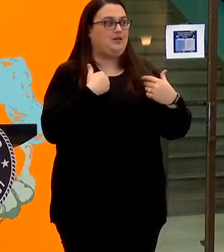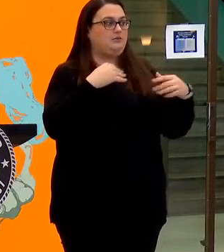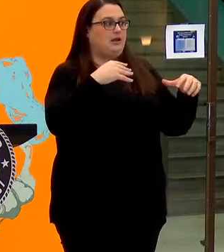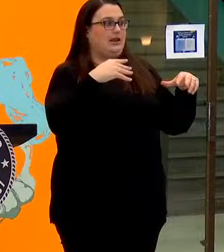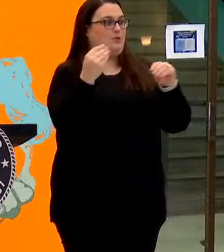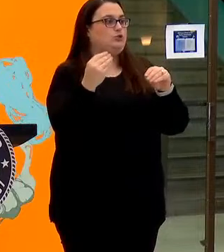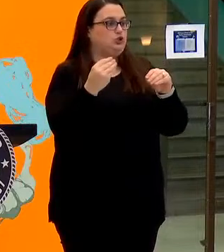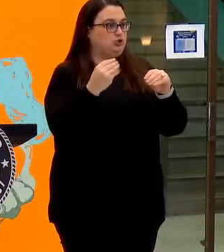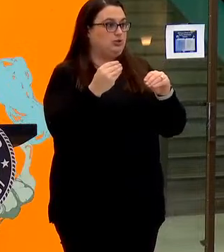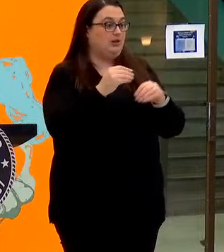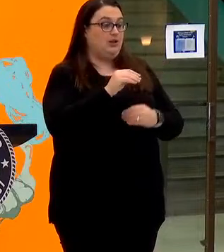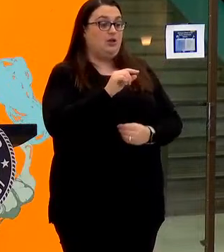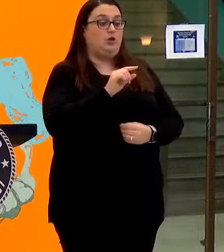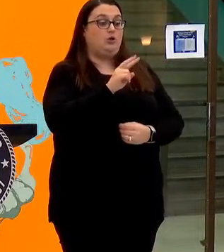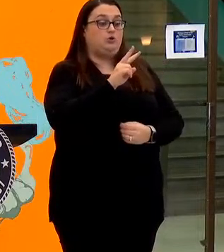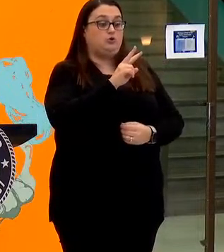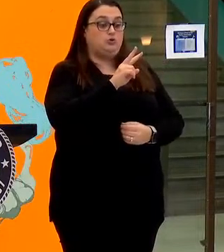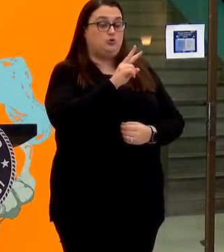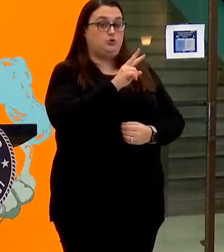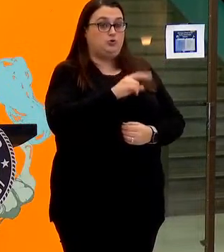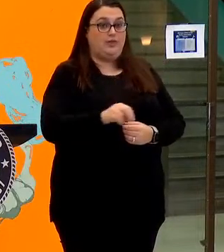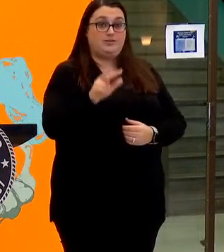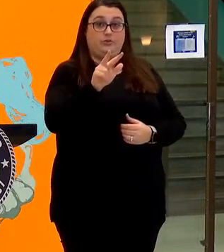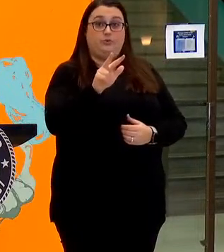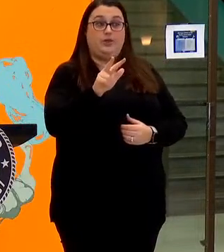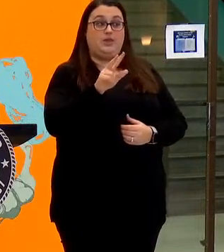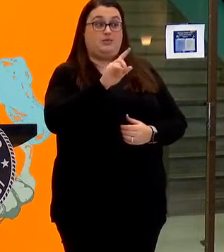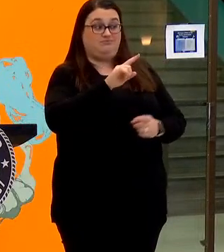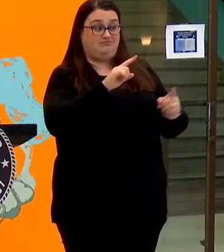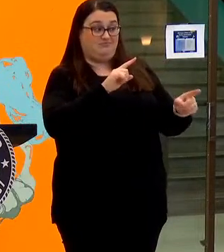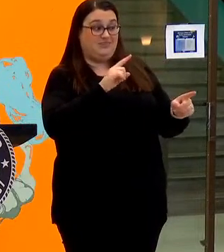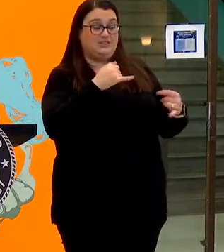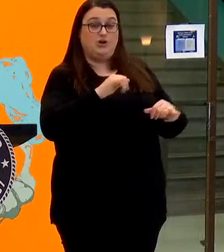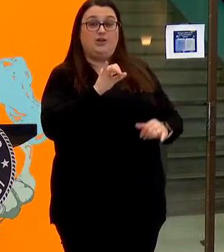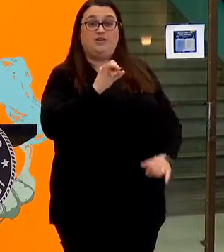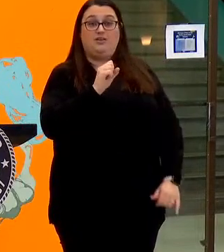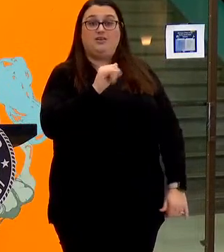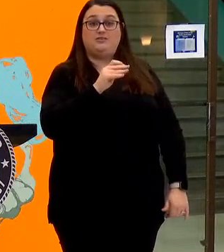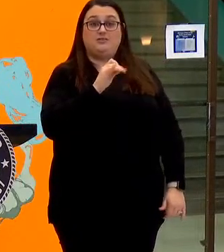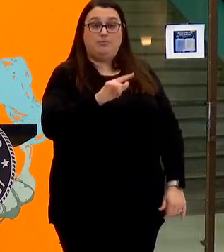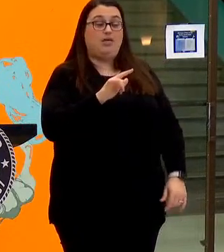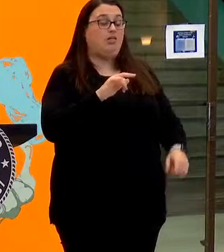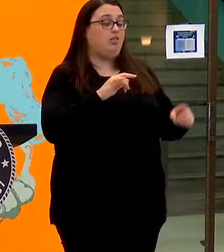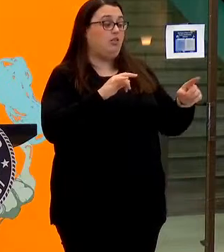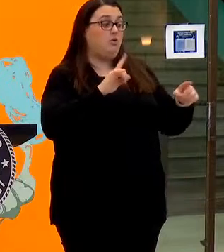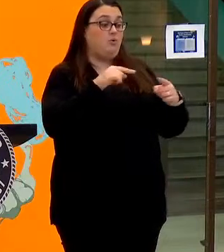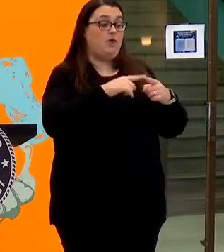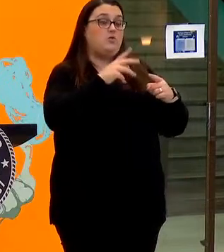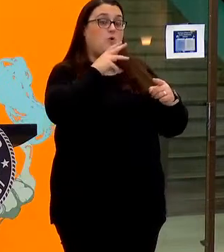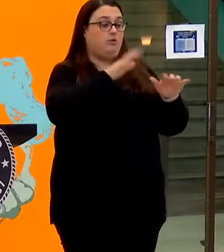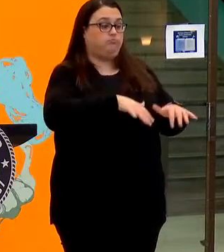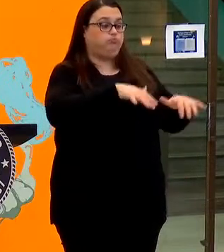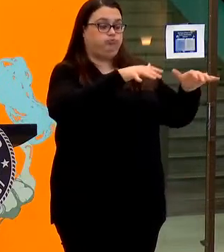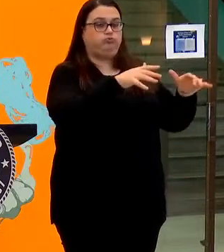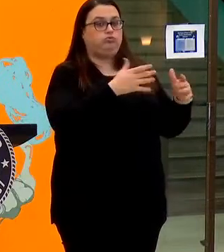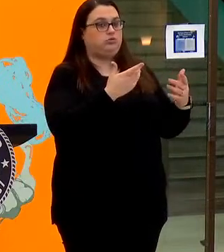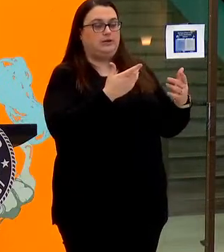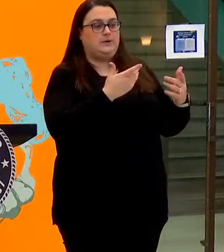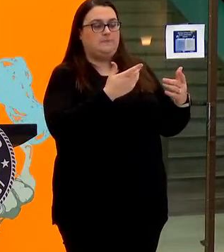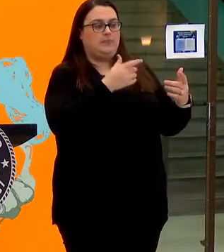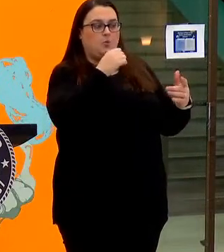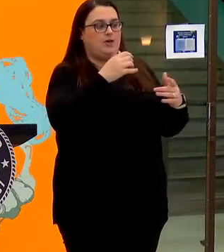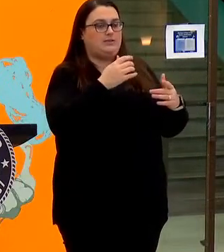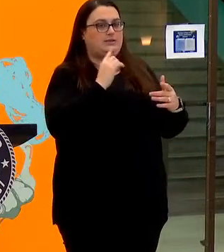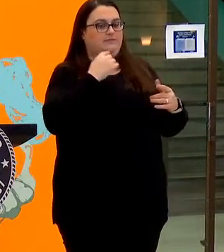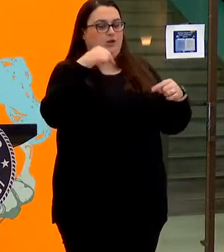It was 2003 during Isabel where we had flooding at the water treatment plant and a boiled water advisory, and it wasn't quite as severe and extended as this.